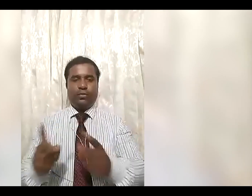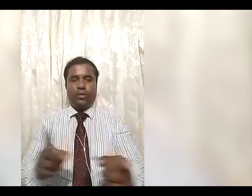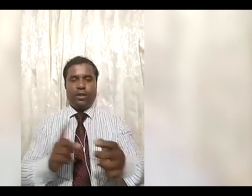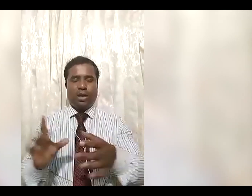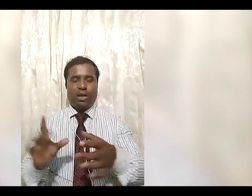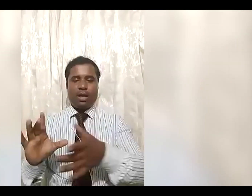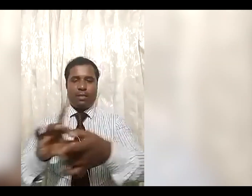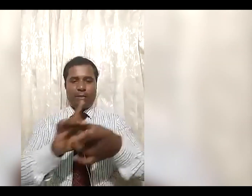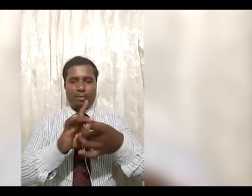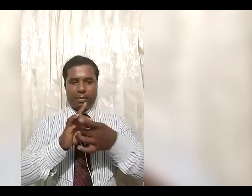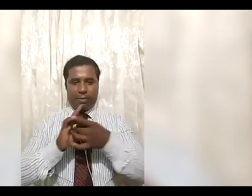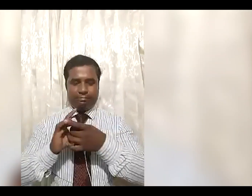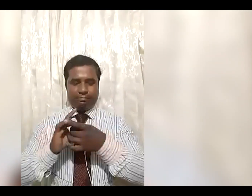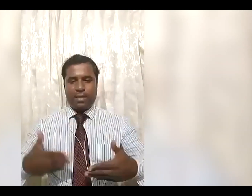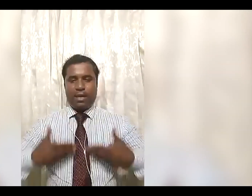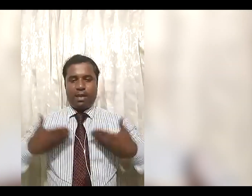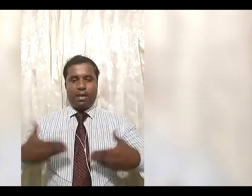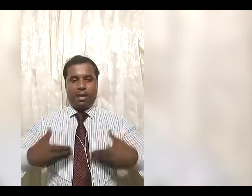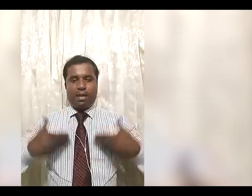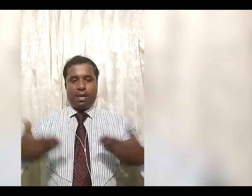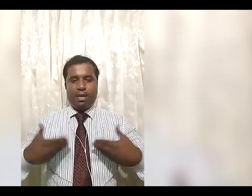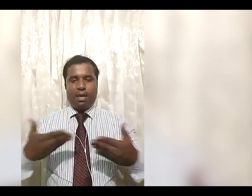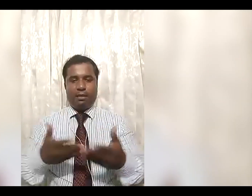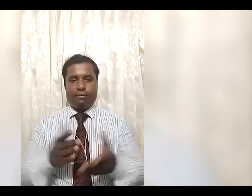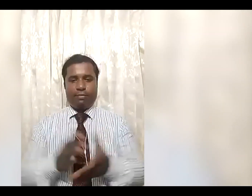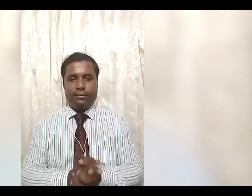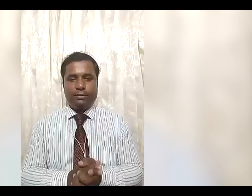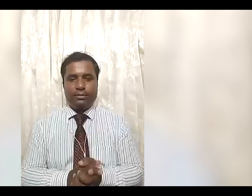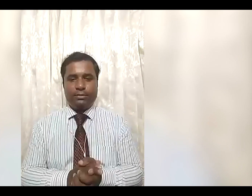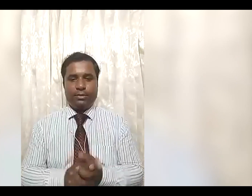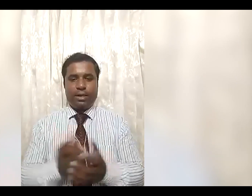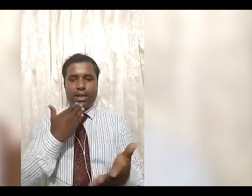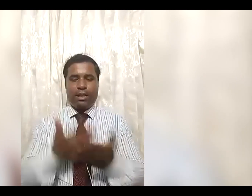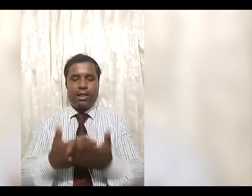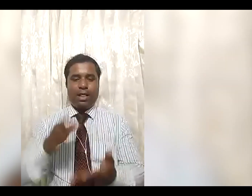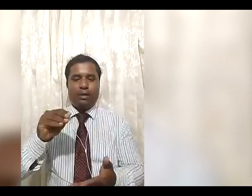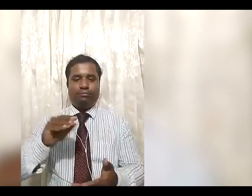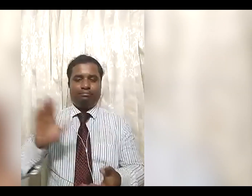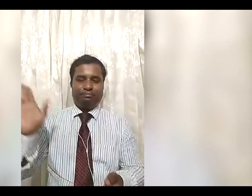I'm so happy you've been with us today. Thank you very much. Good night.